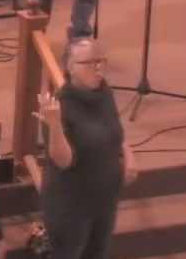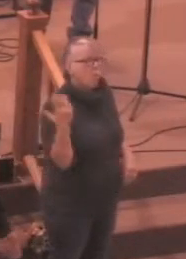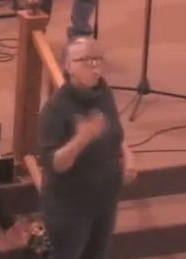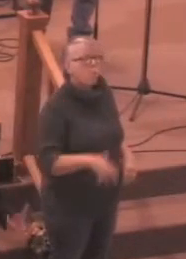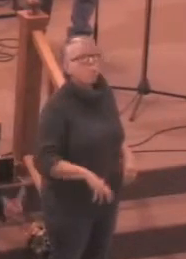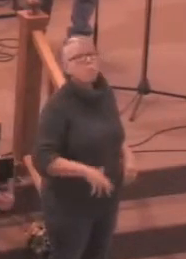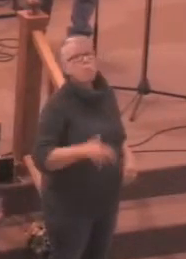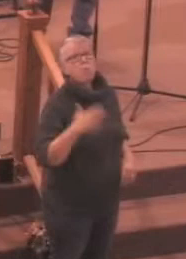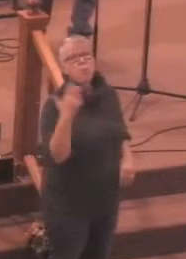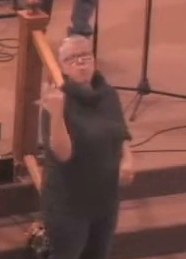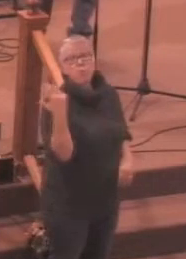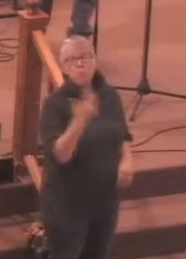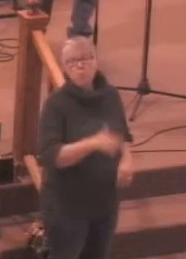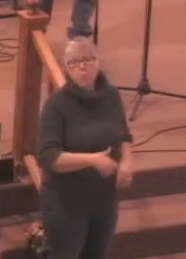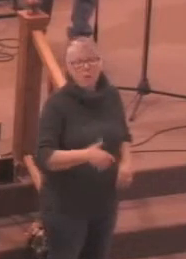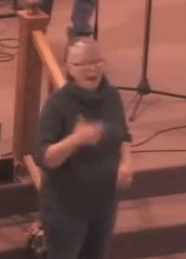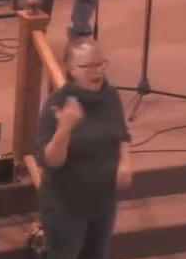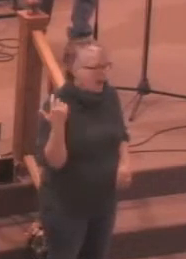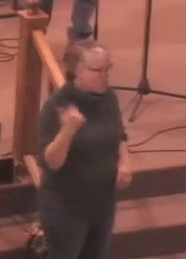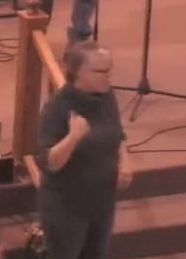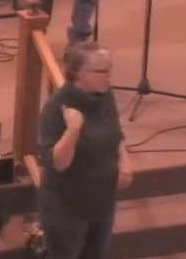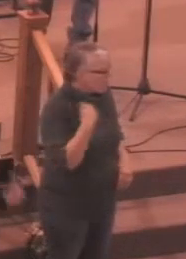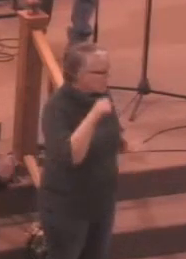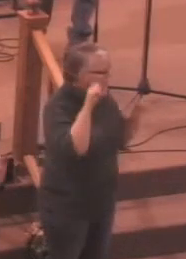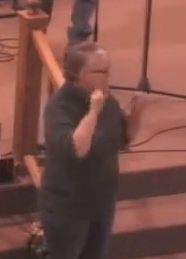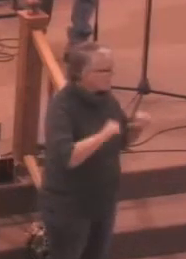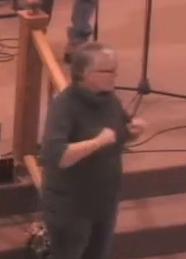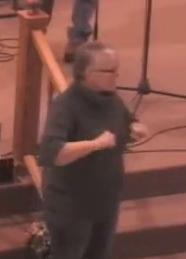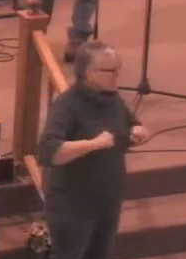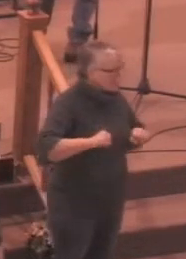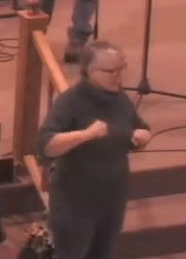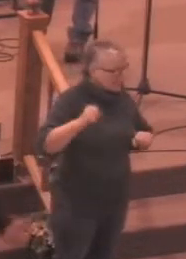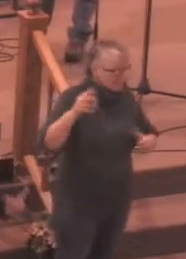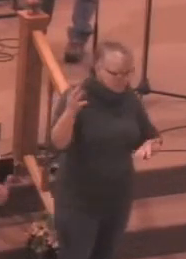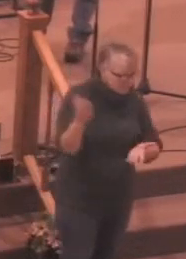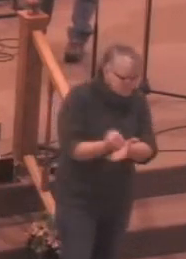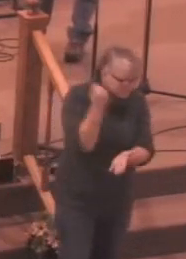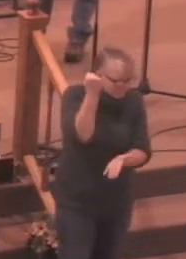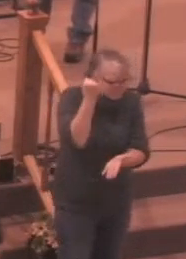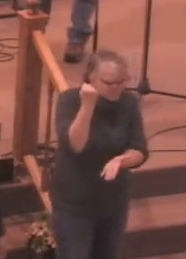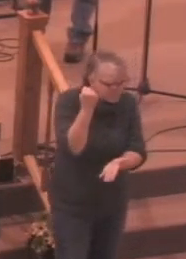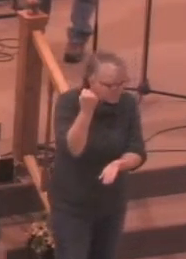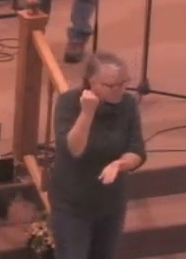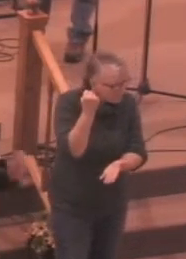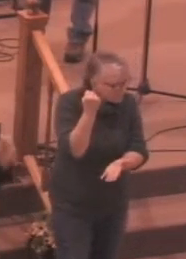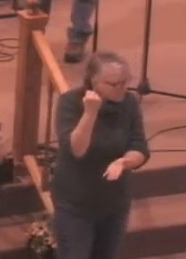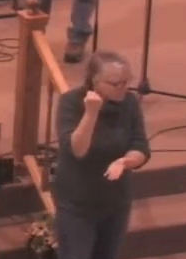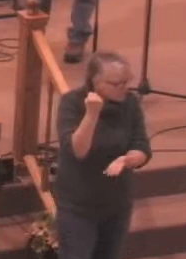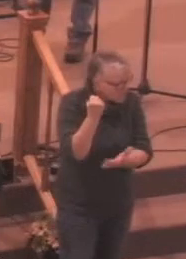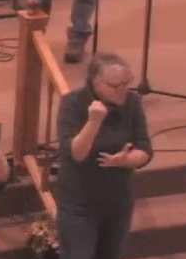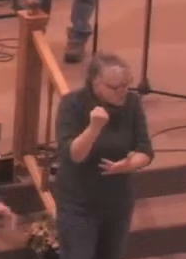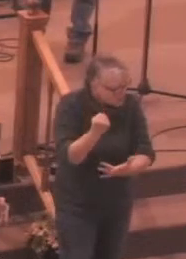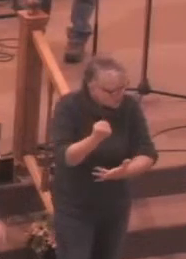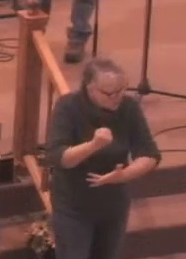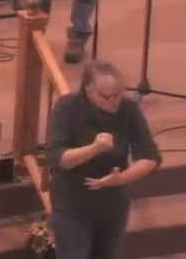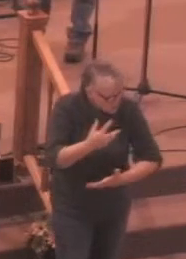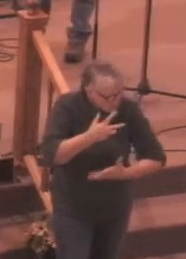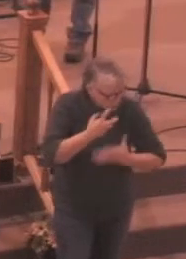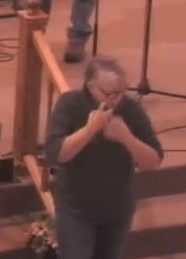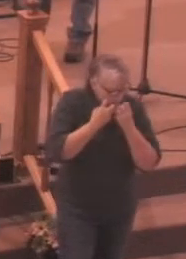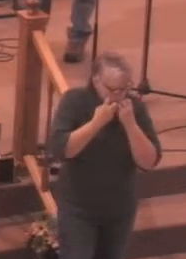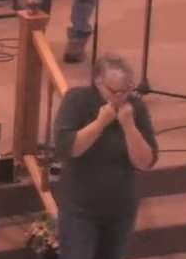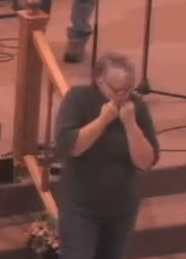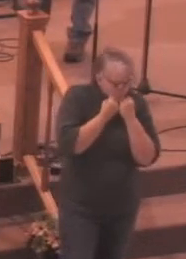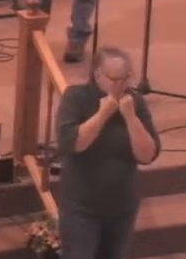Lord, if we can just grab hold tight, and know and understand the power we have in that.